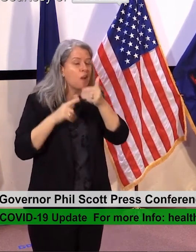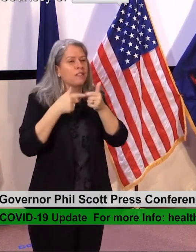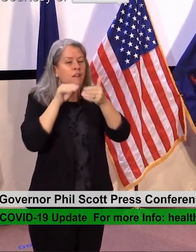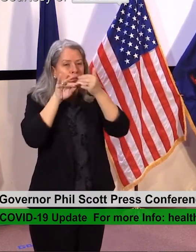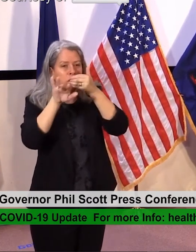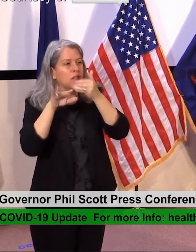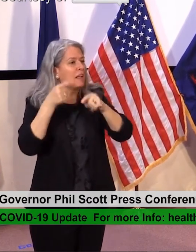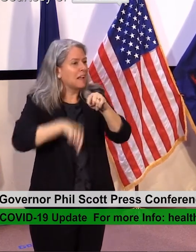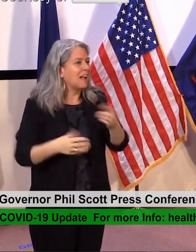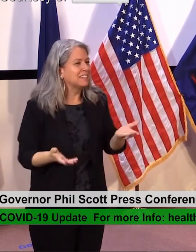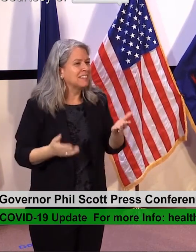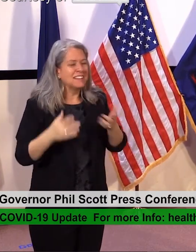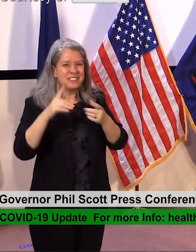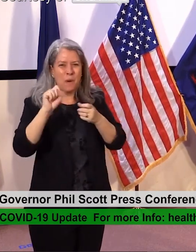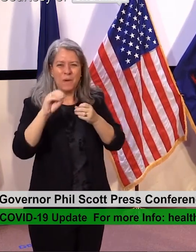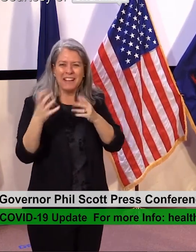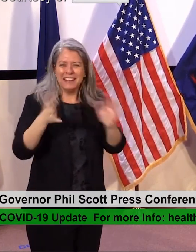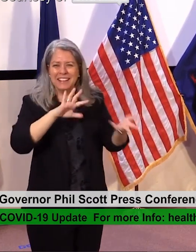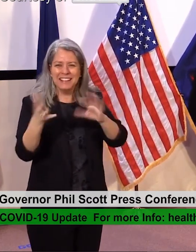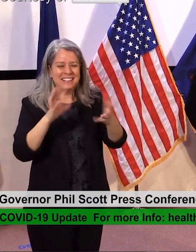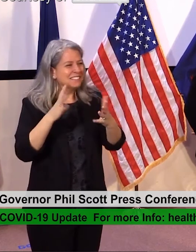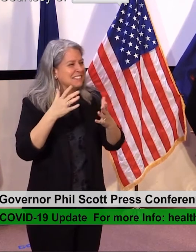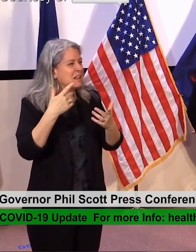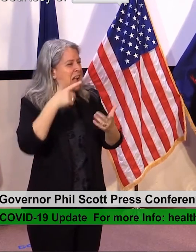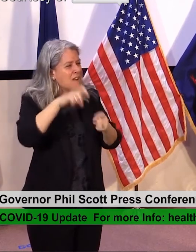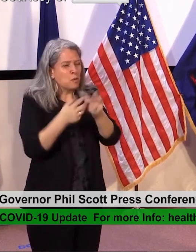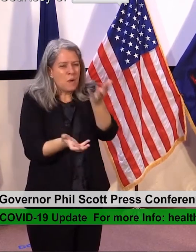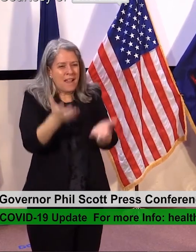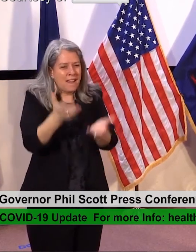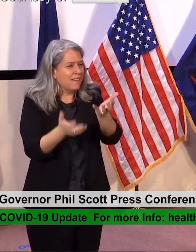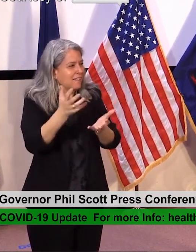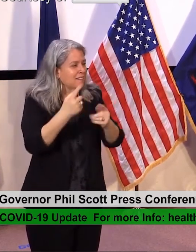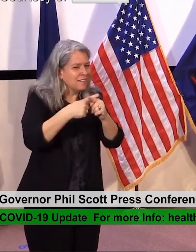from the stockpile that we have now, especially the N95 masks.